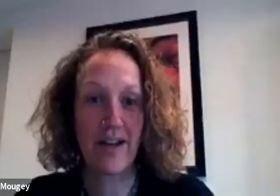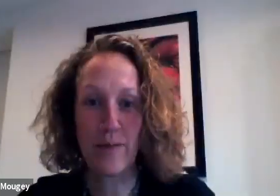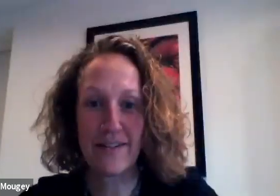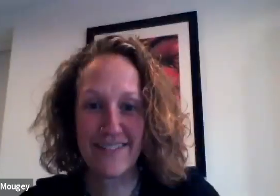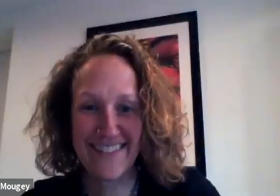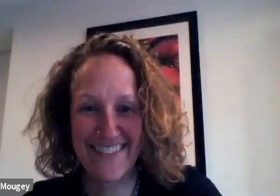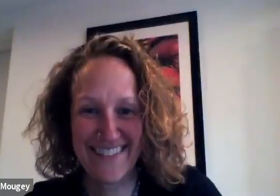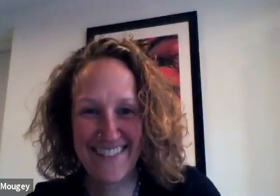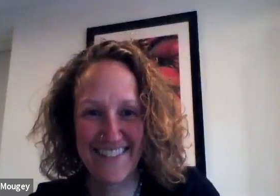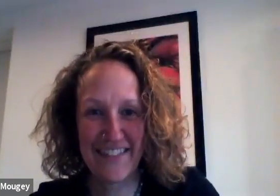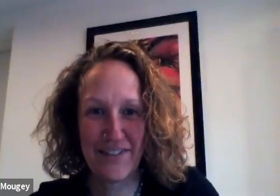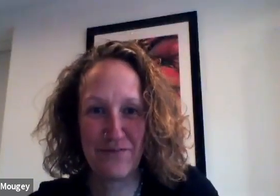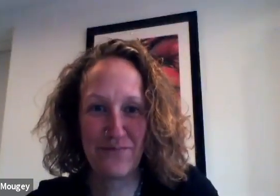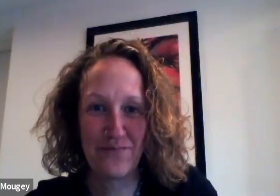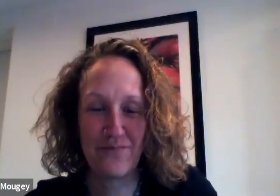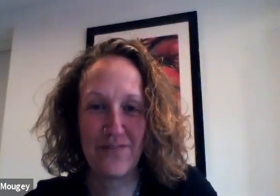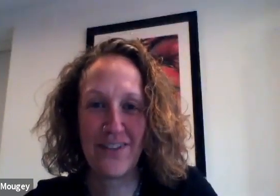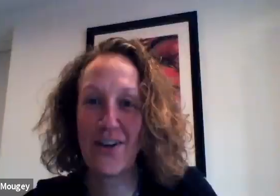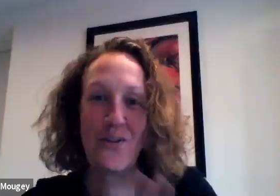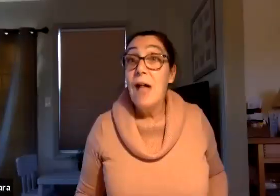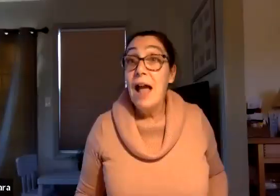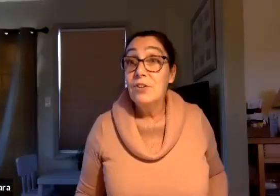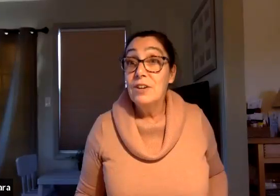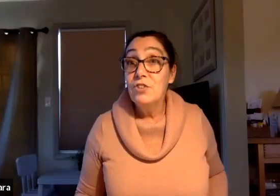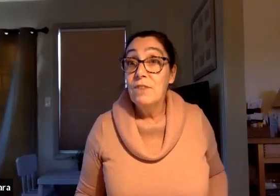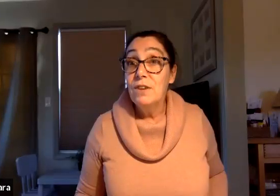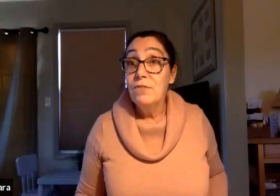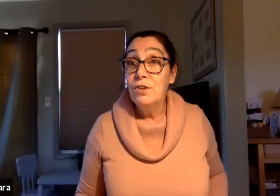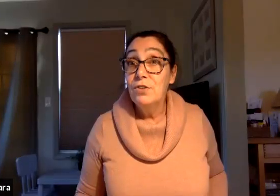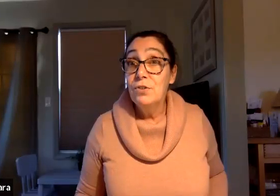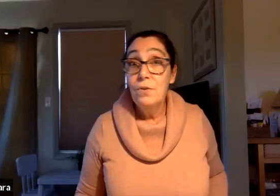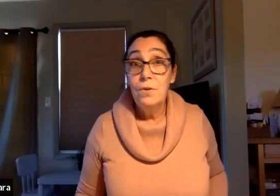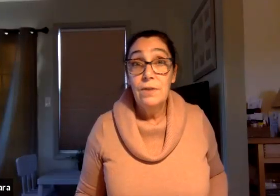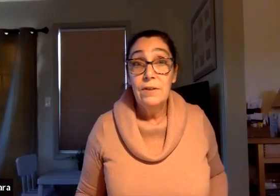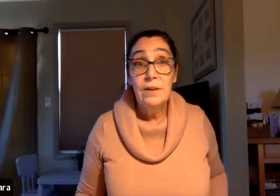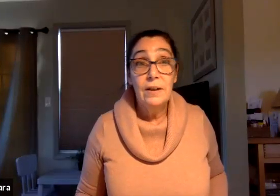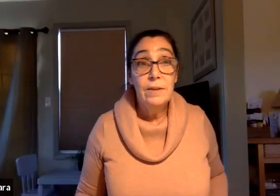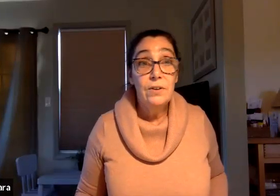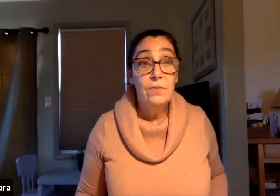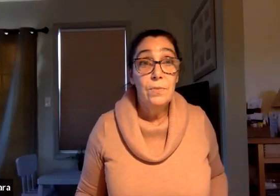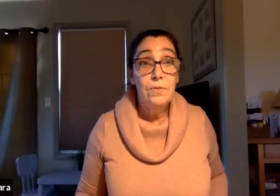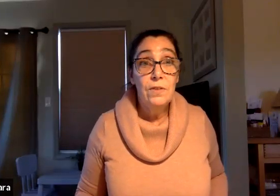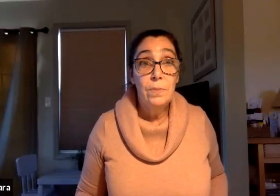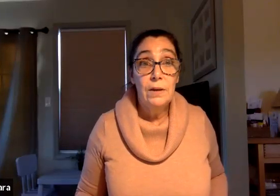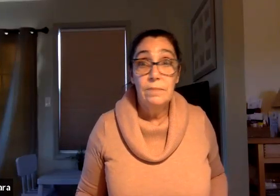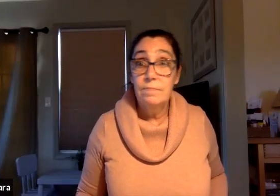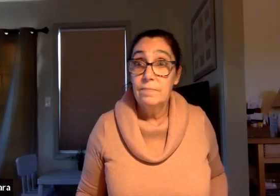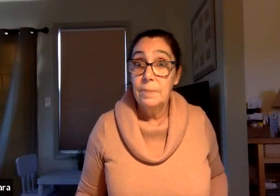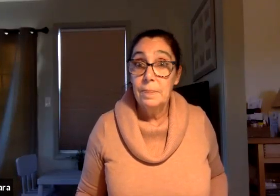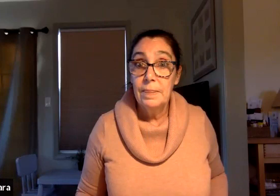but Please. Well, actually, Genevieve, could you, hold on one second. Let me just remove this pen. Go